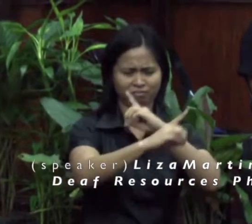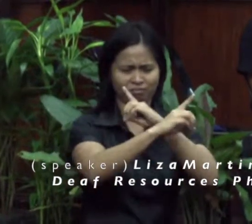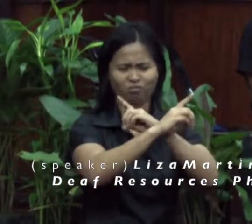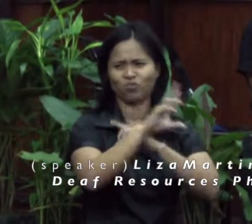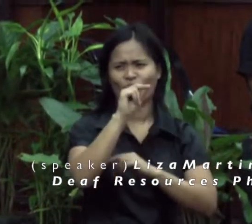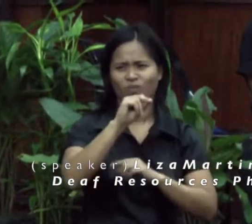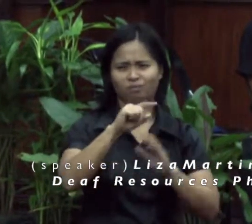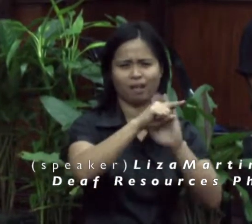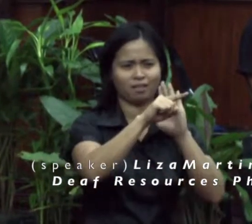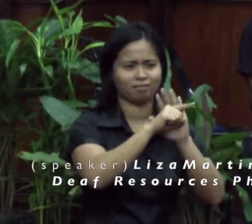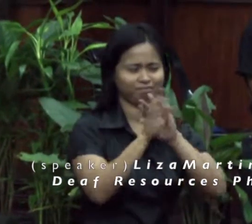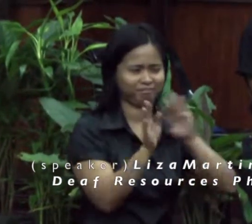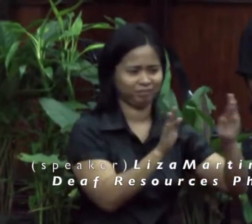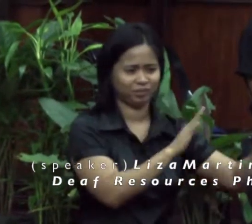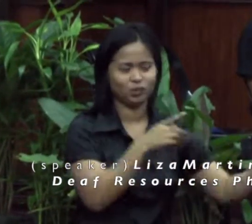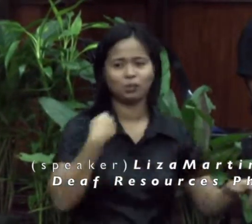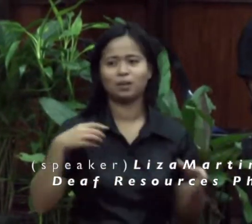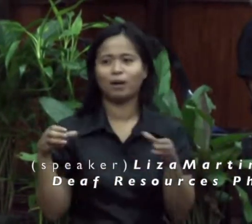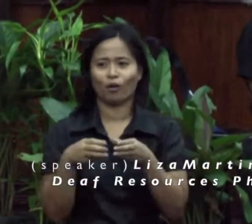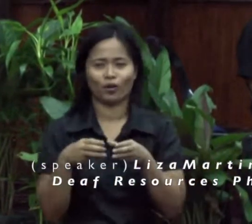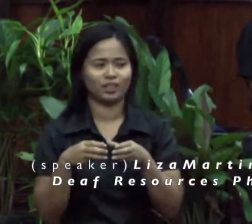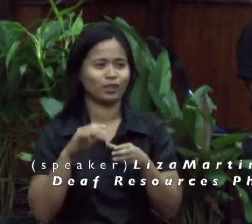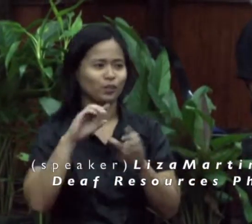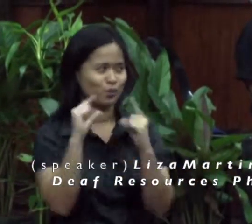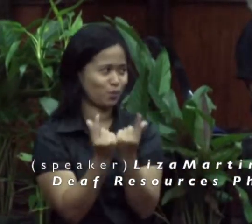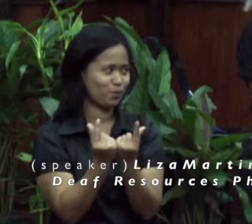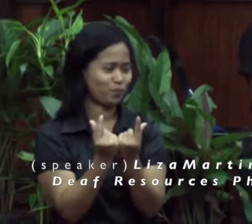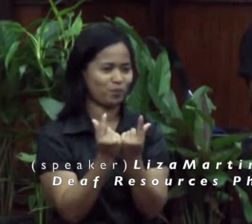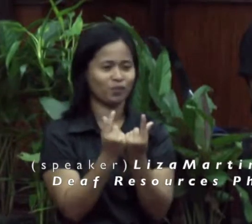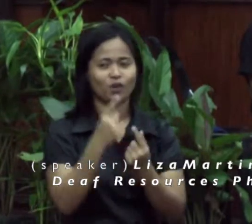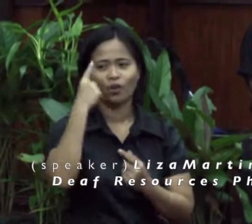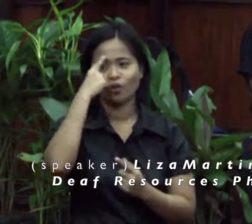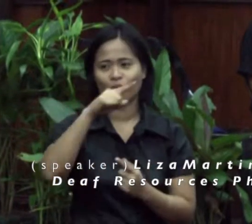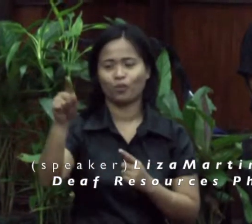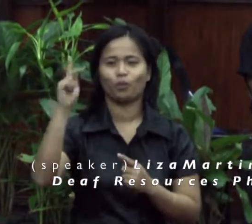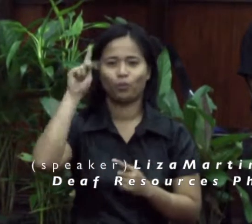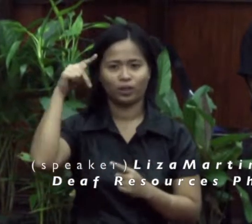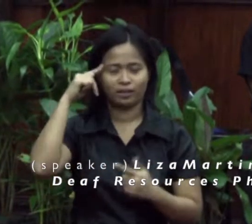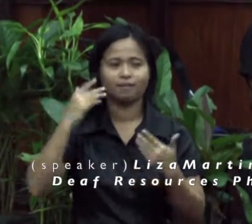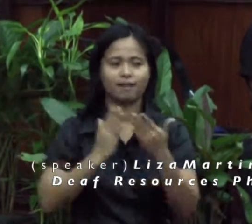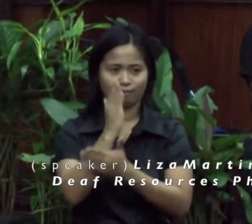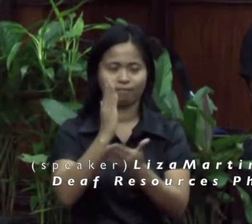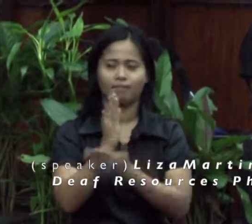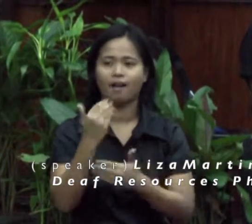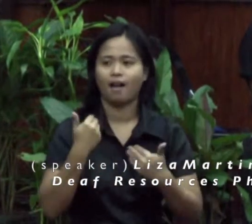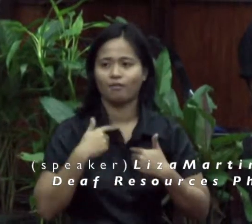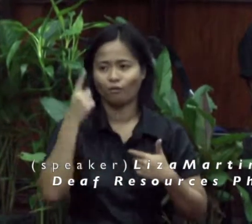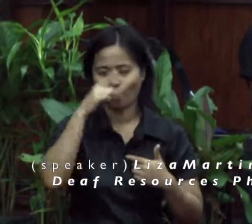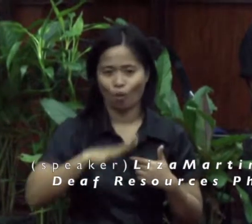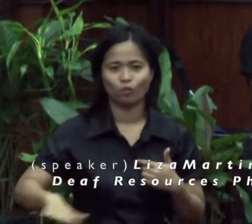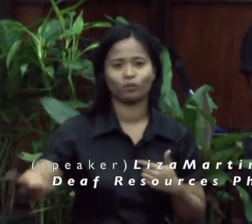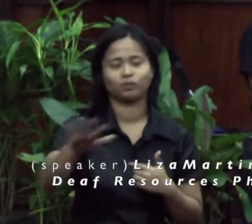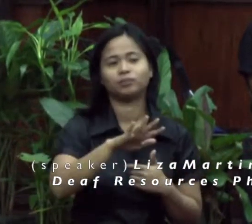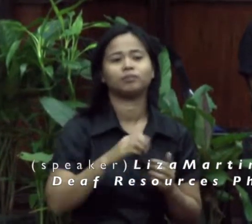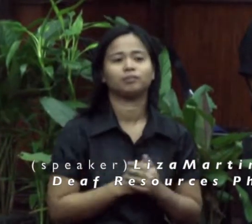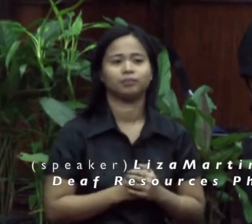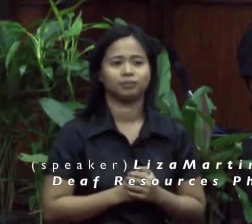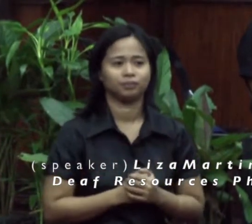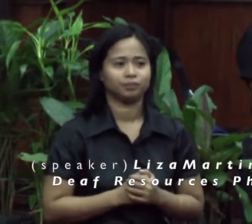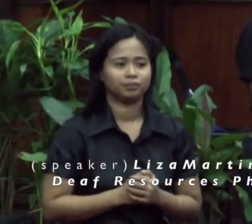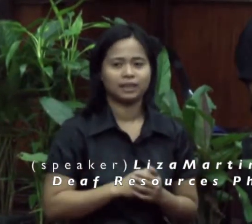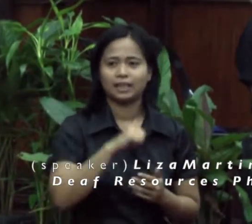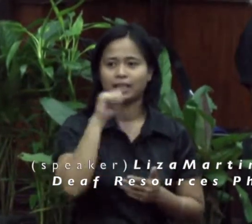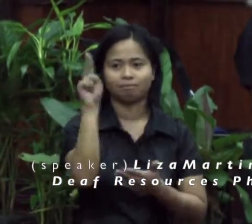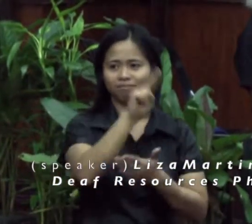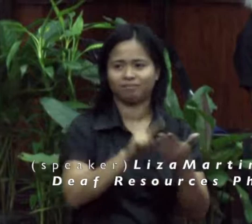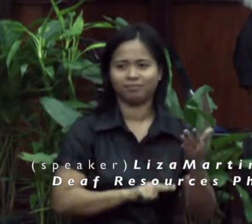invoking human rights, they will invoke the International Covenant on Civil and Political Rights for all minority groups, not so much the